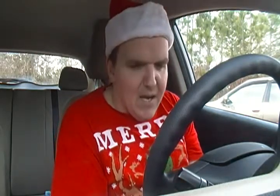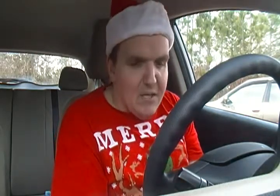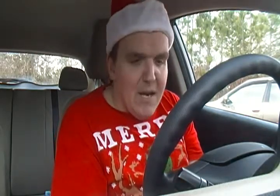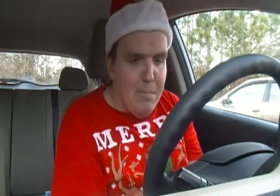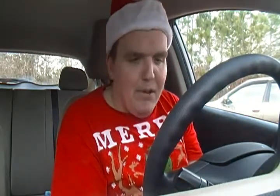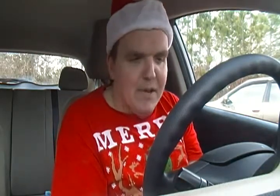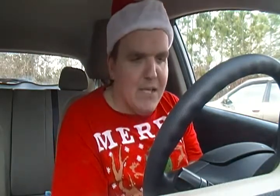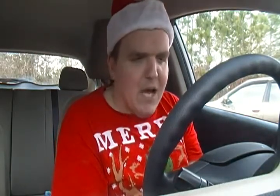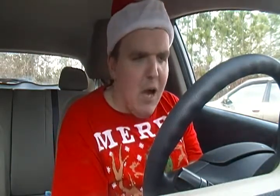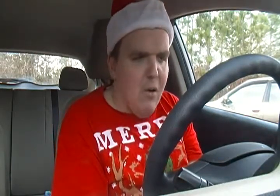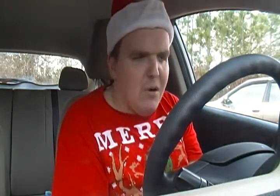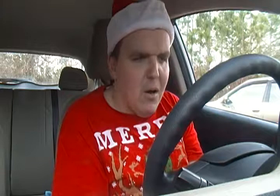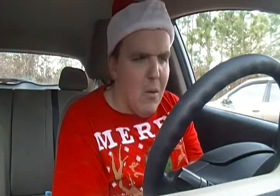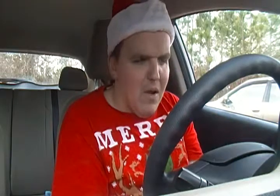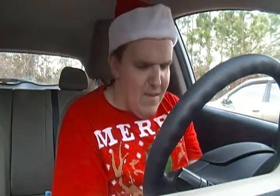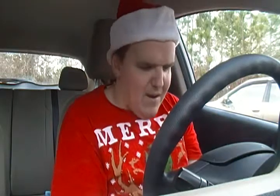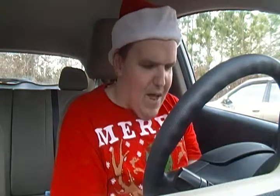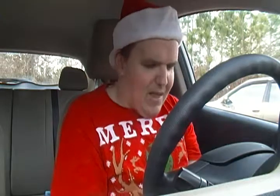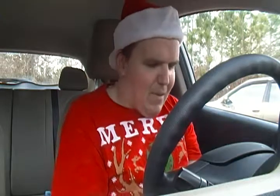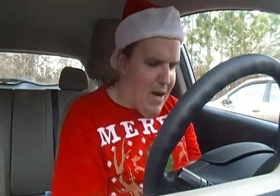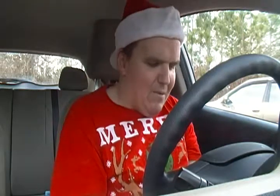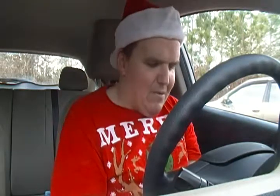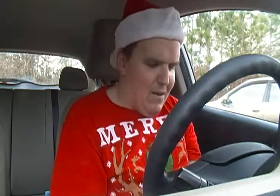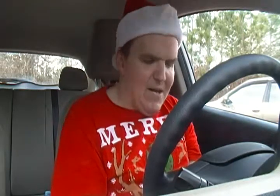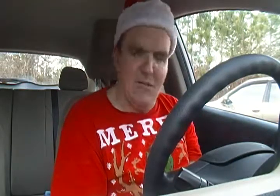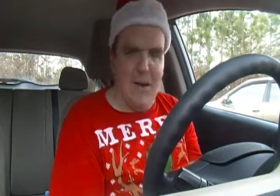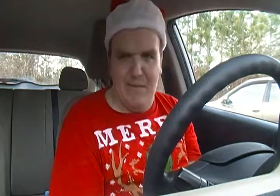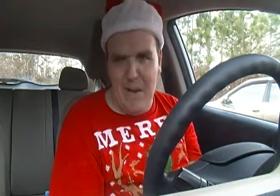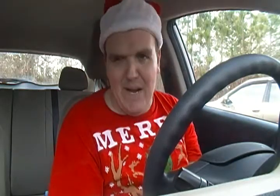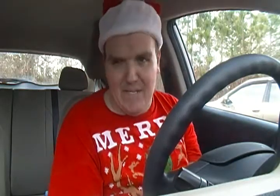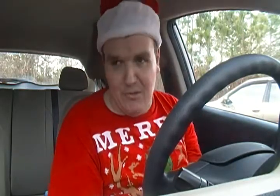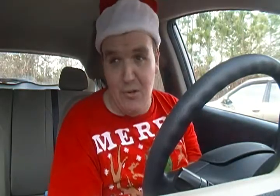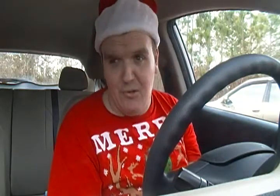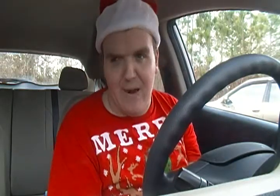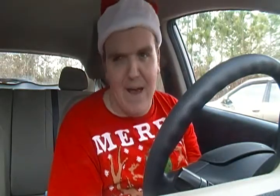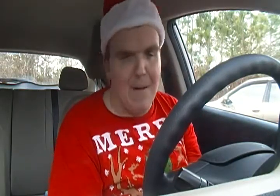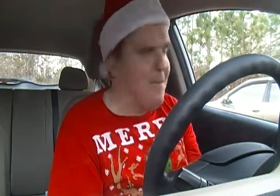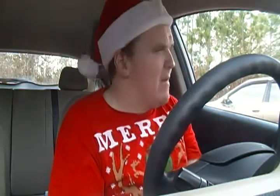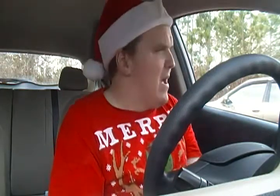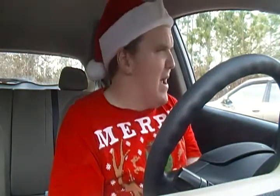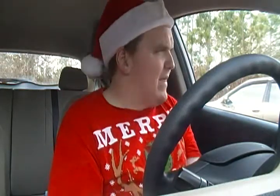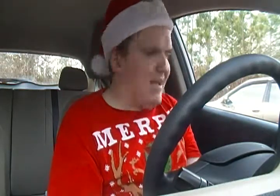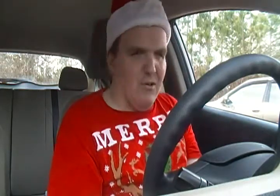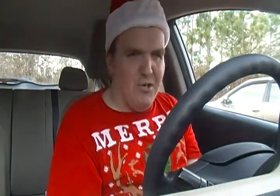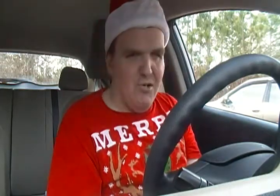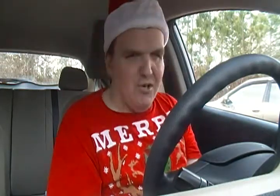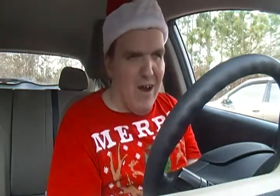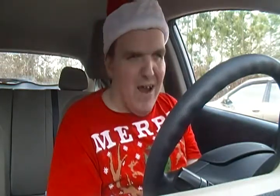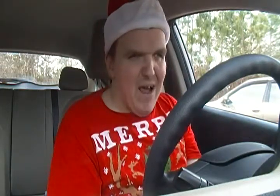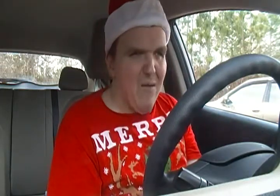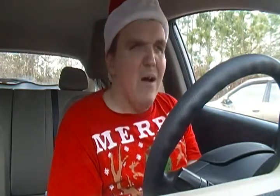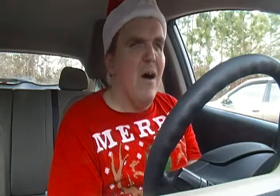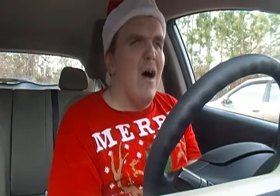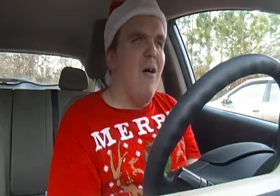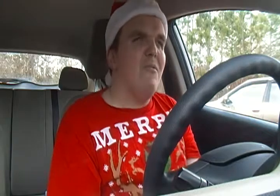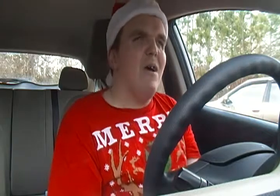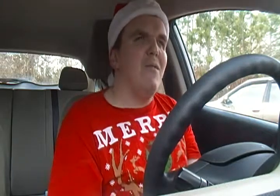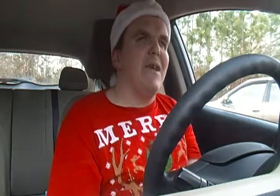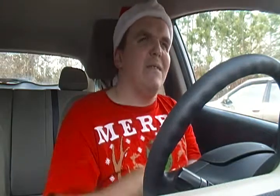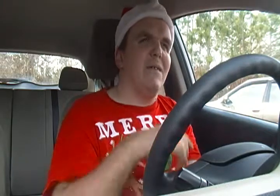c plus oh no then at the bottom the teacher writes p.s you'll shoot your eye out he's like you'll shoot your eye out oh no then he